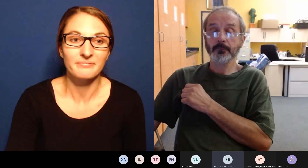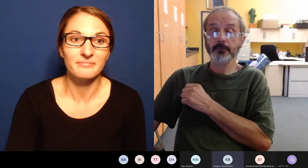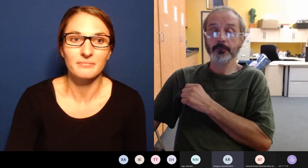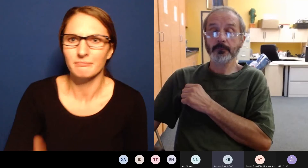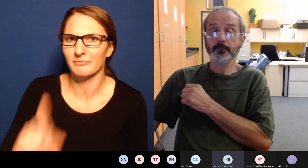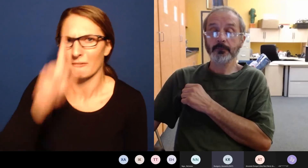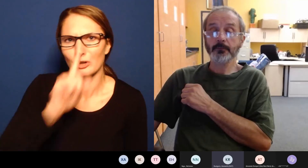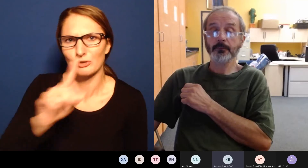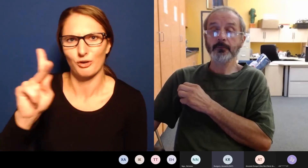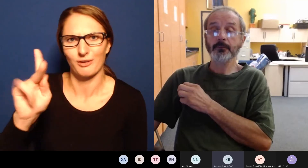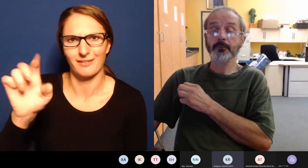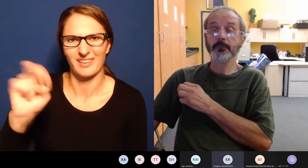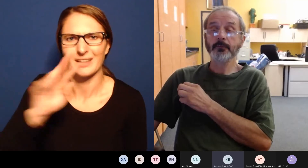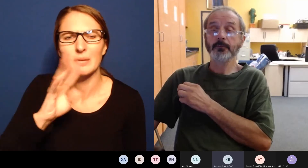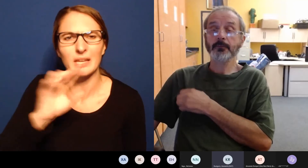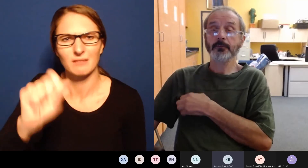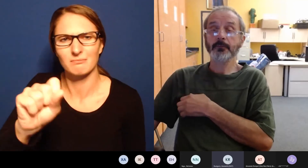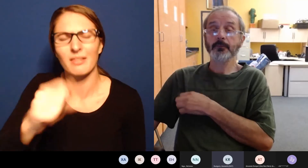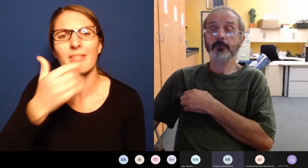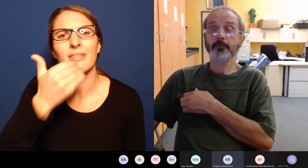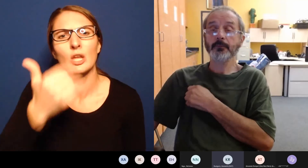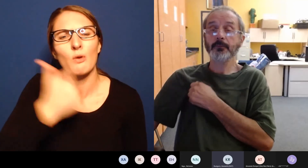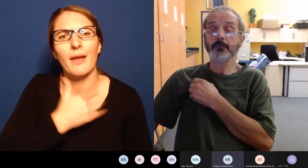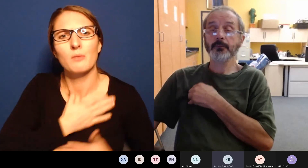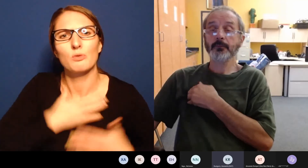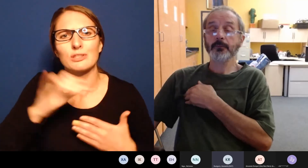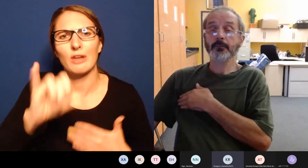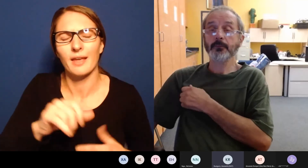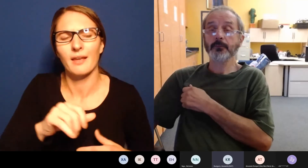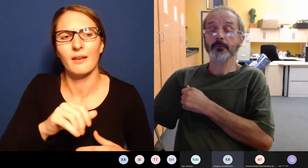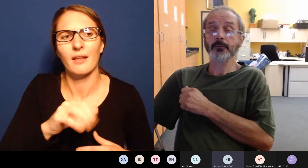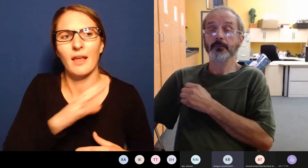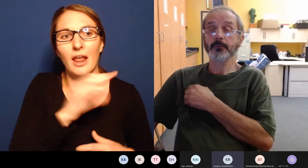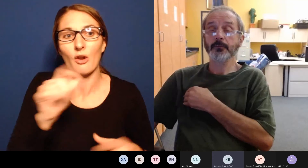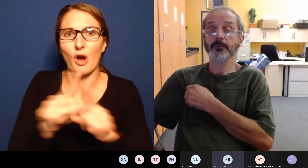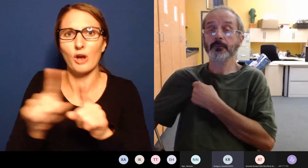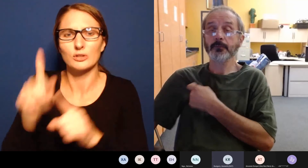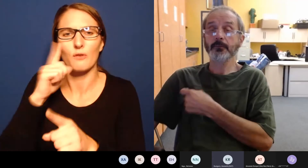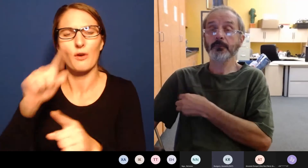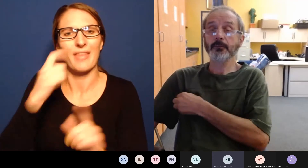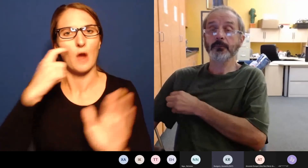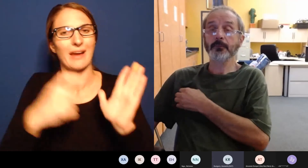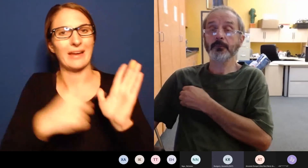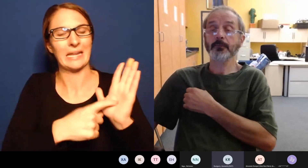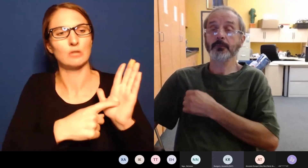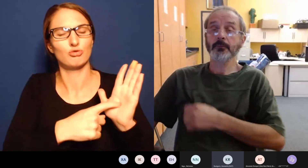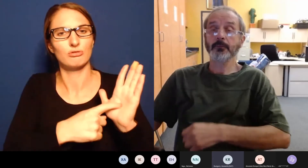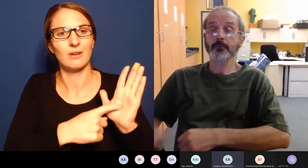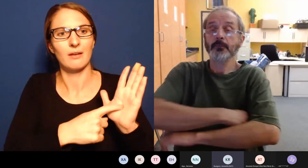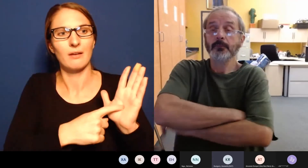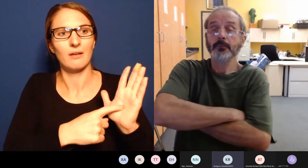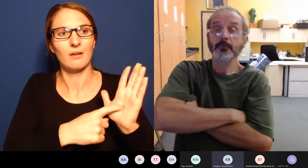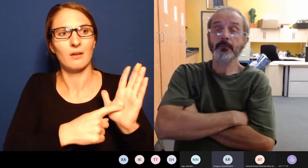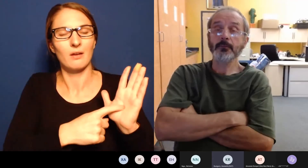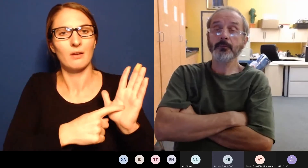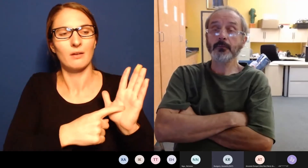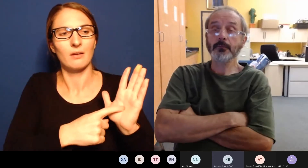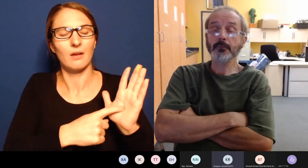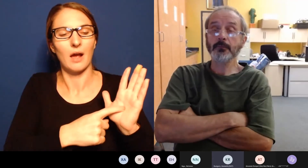Absolutely. Thank you, Harvey. Appreciate that. And thank you for the recognition that, you know, once